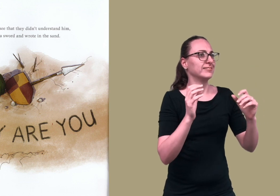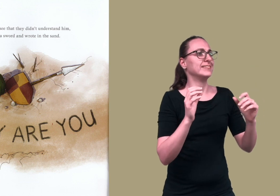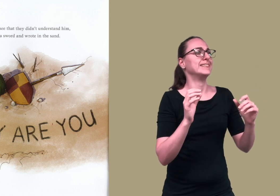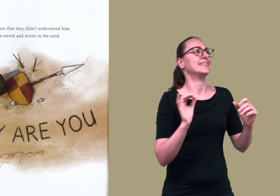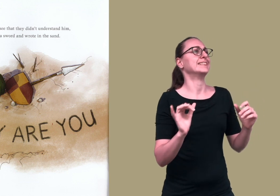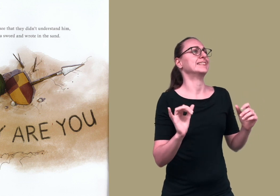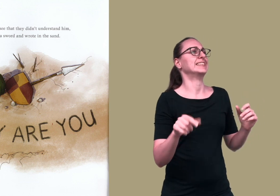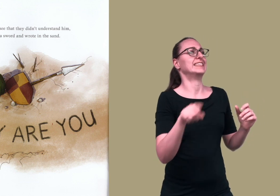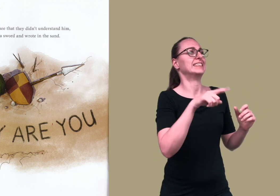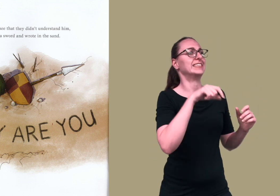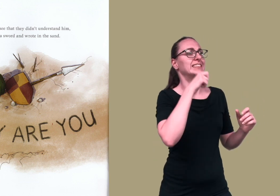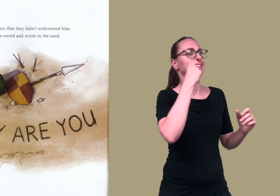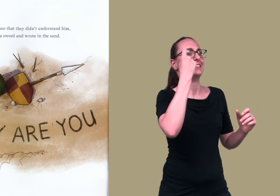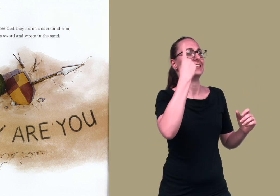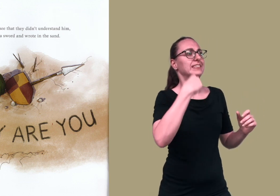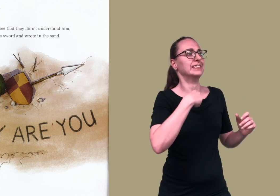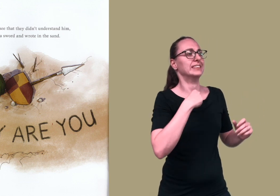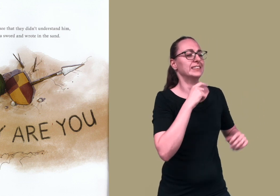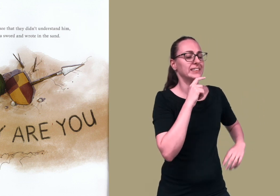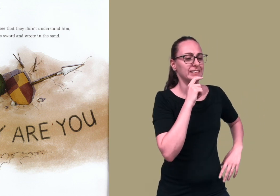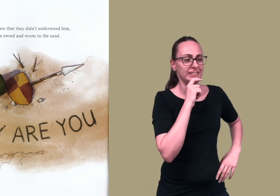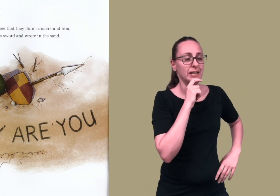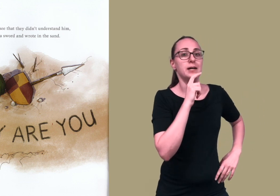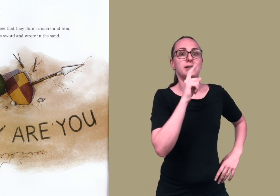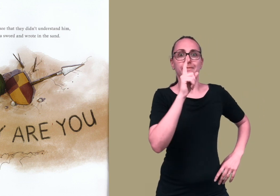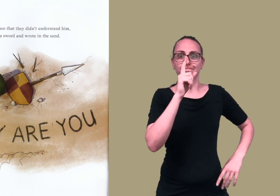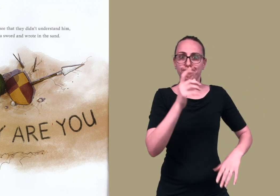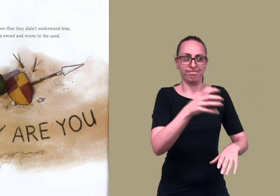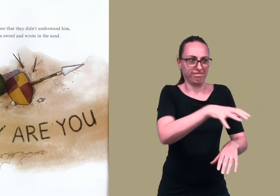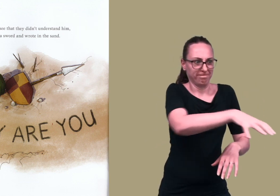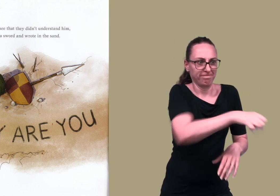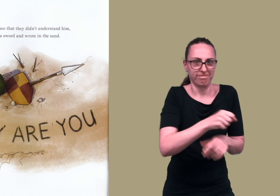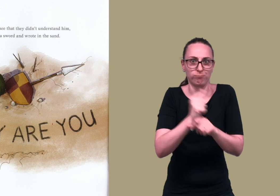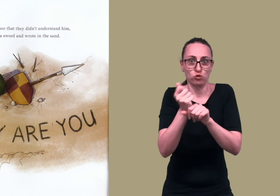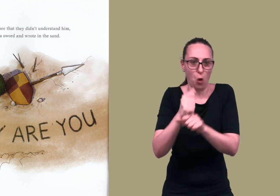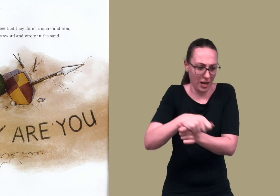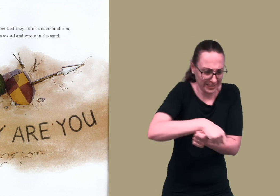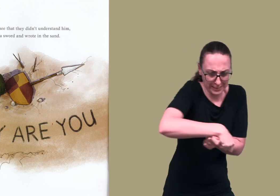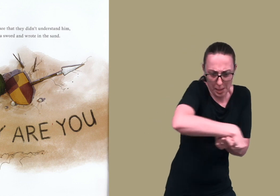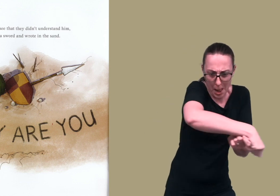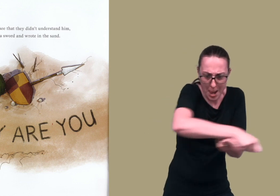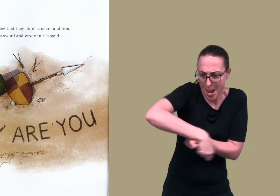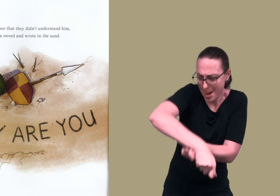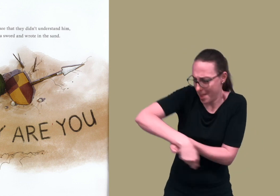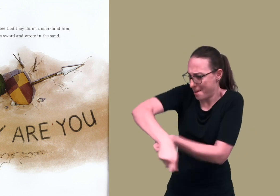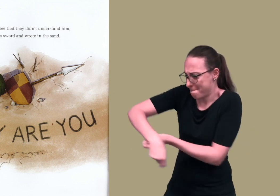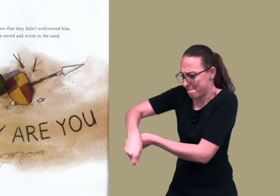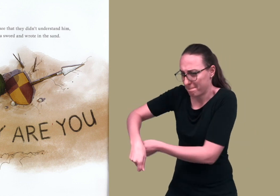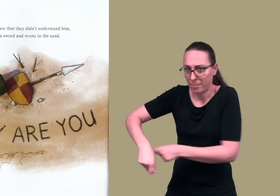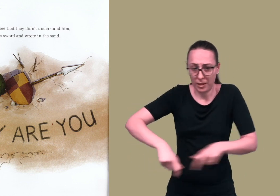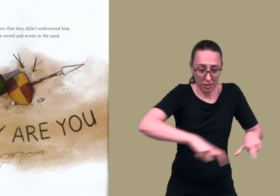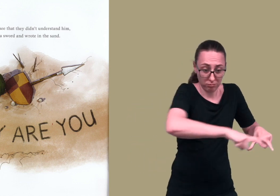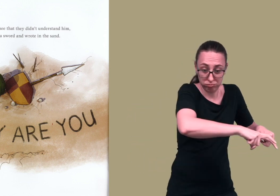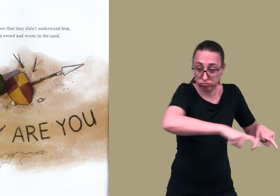Boy could see that they didn't understand him, so he took a sword and wrote in the sand.